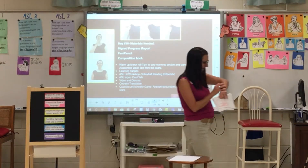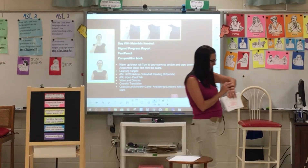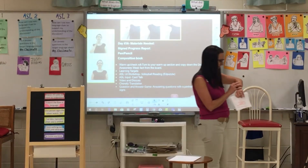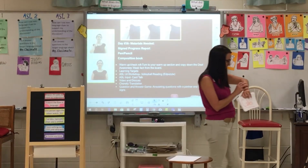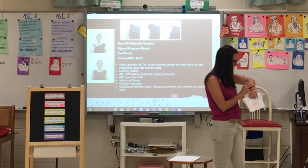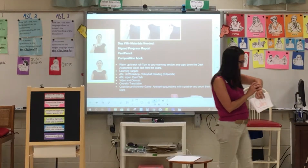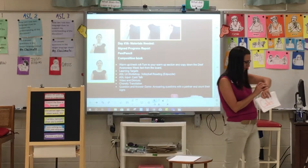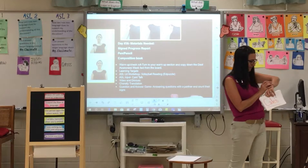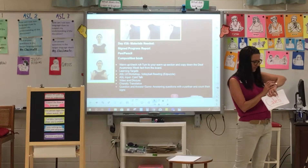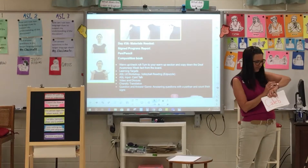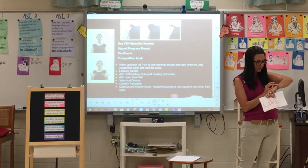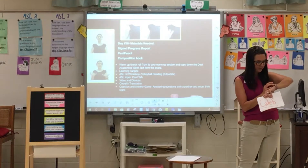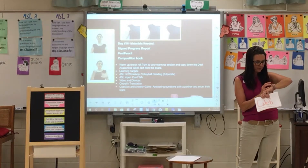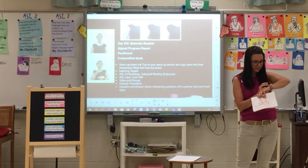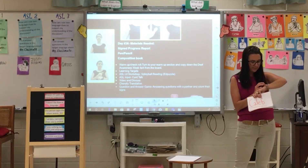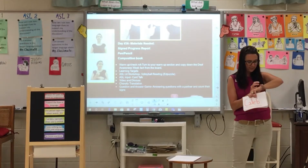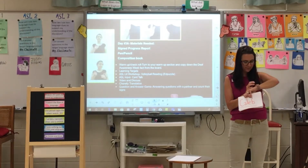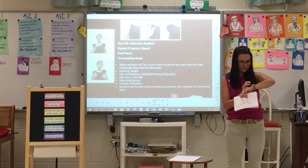oh, they're not minding my girlfriends.